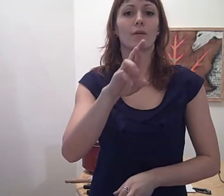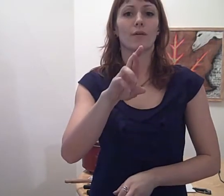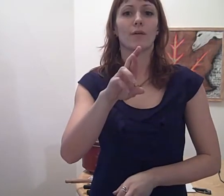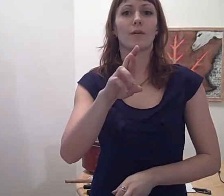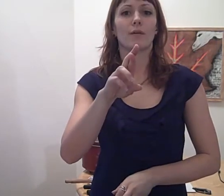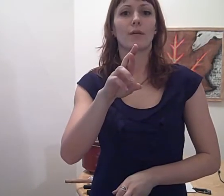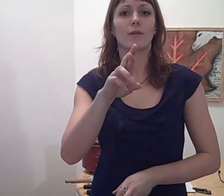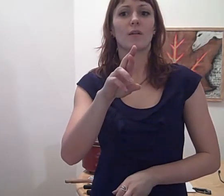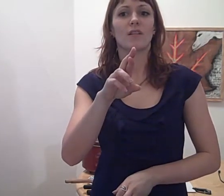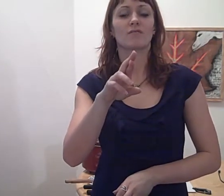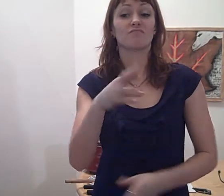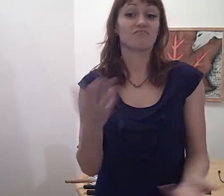as black.